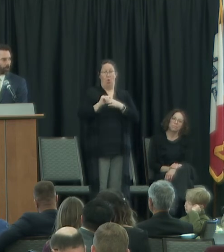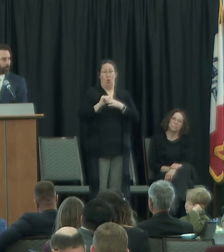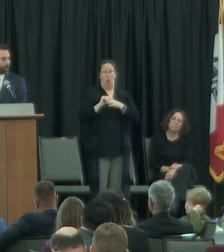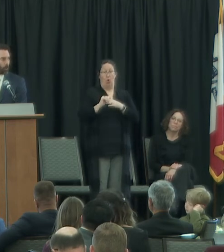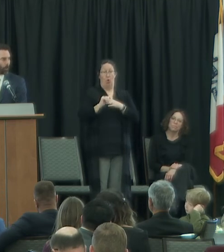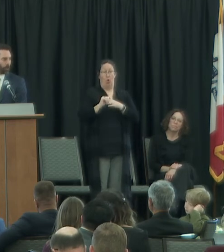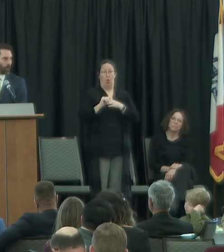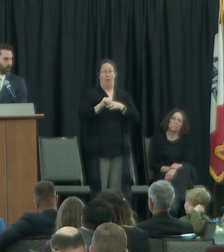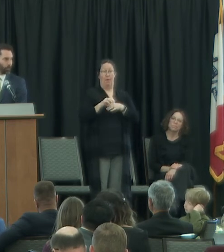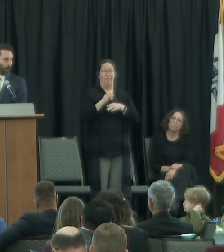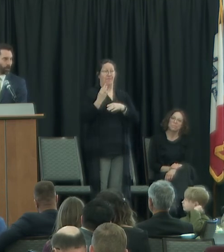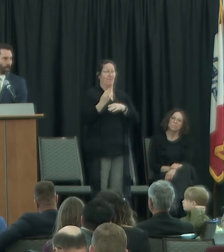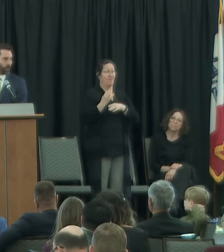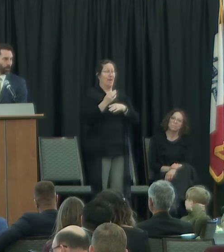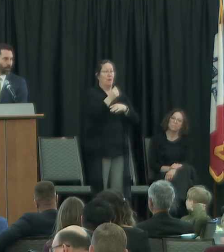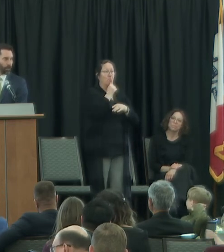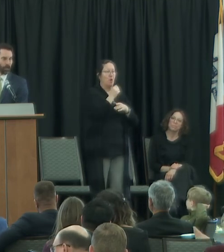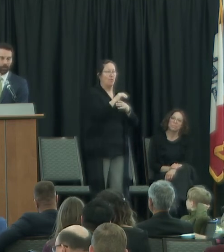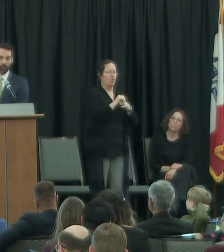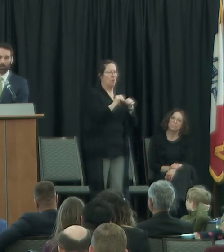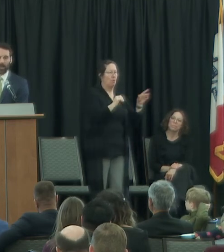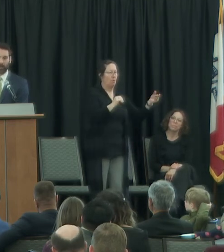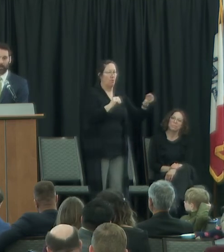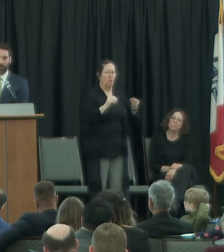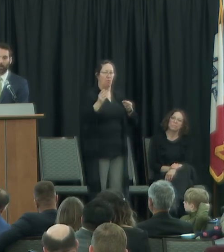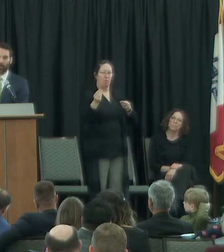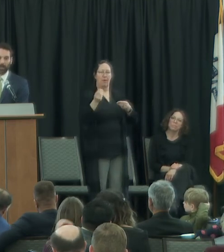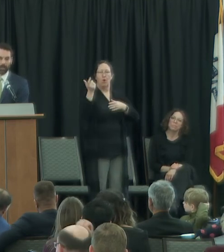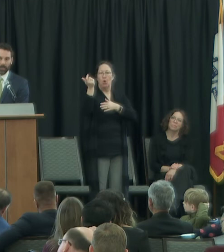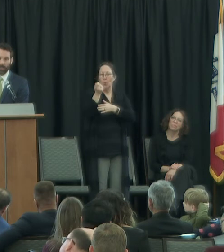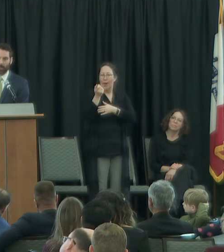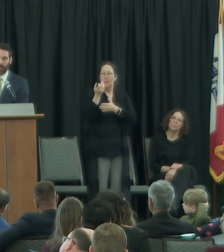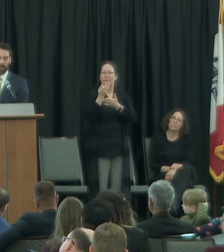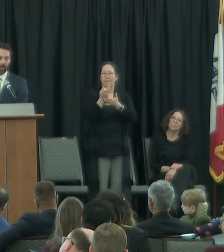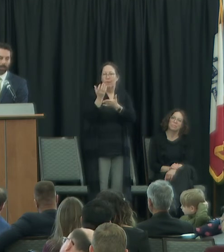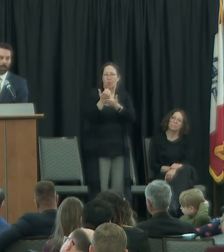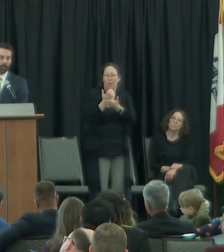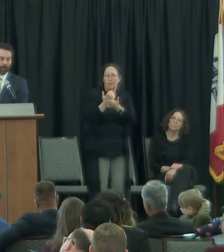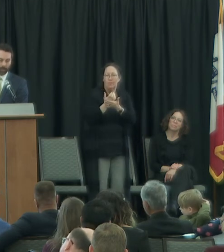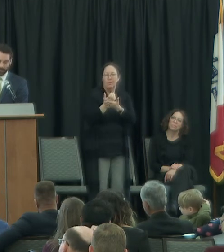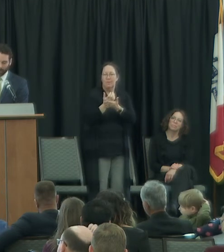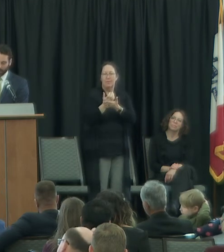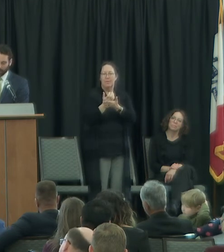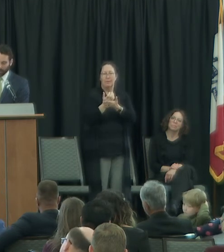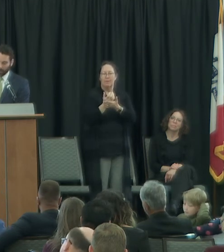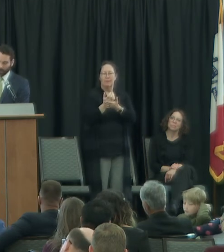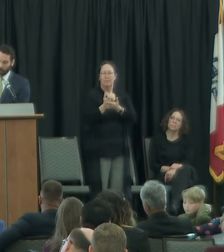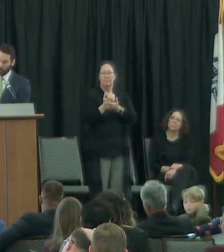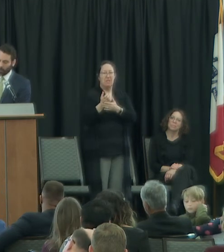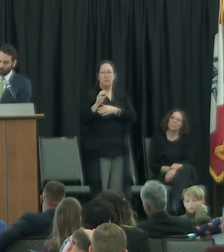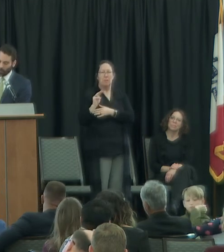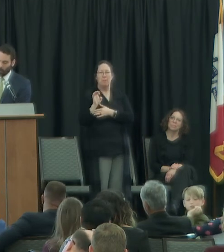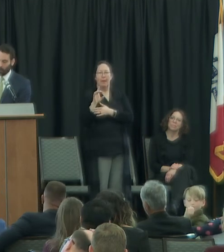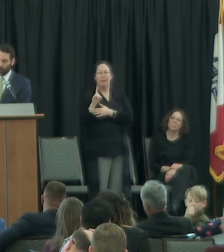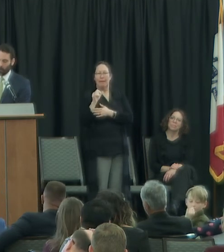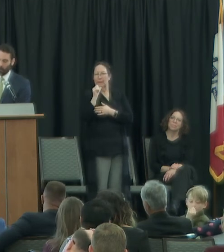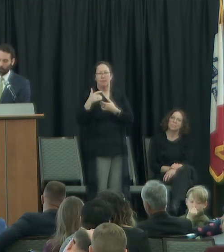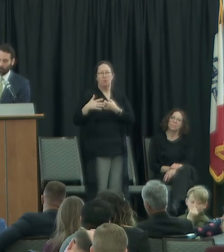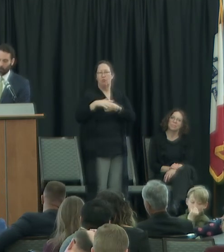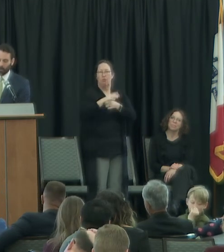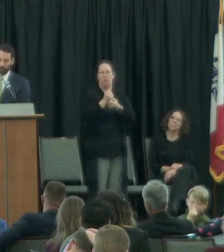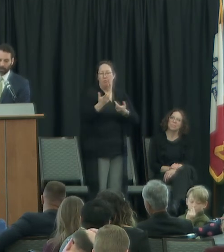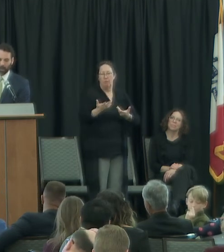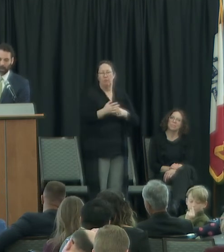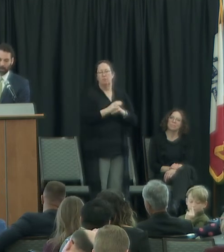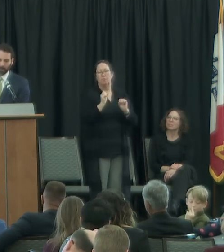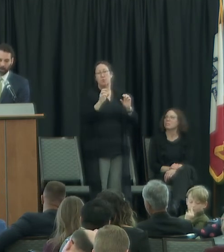have to find a corresponding private dollar through grants, fundraising, and other means. So hopefully we'll be working